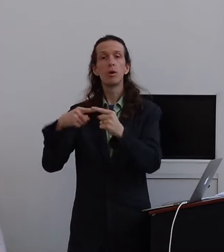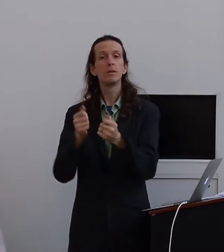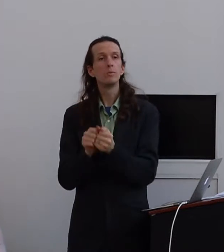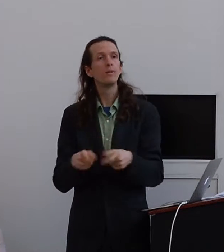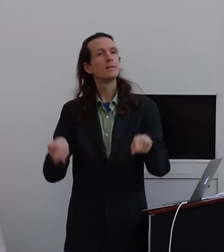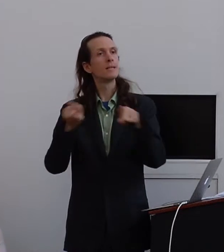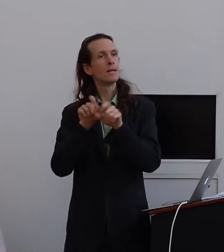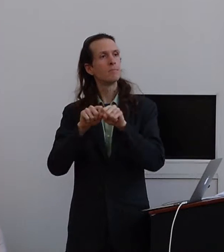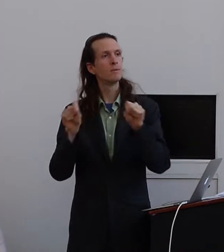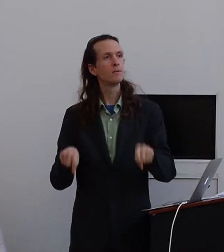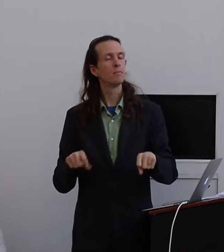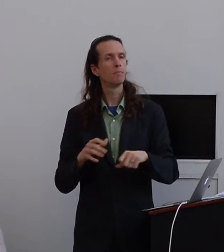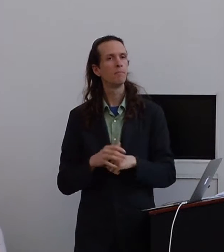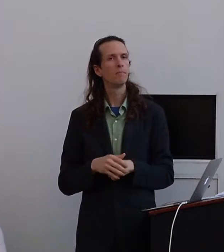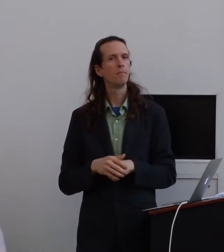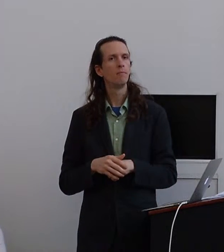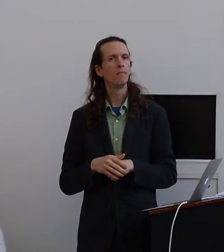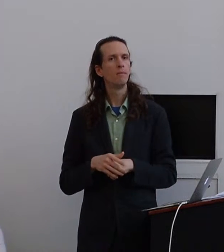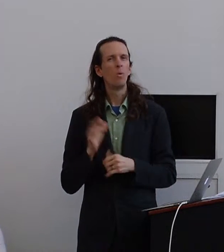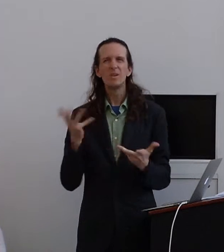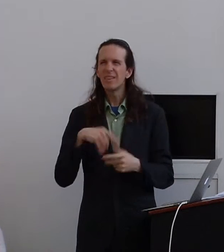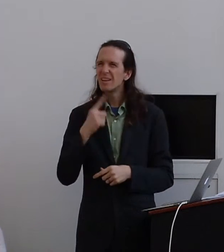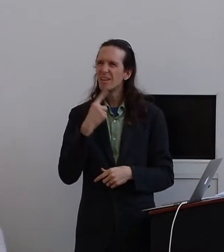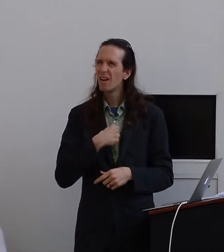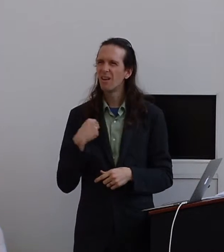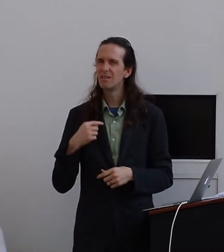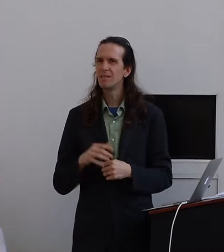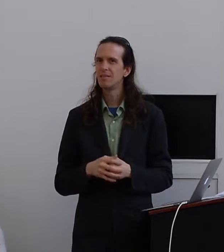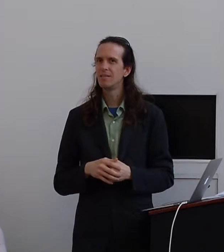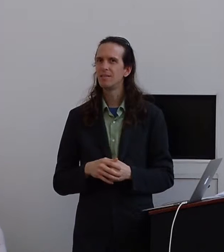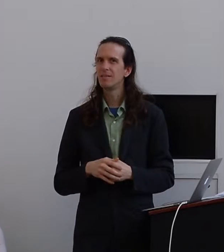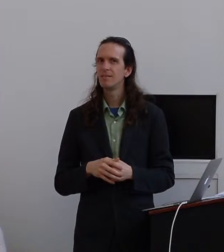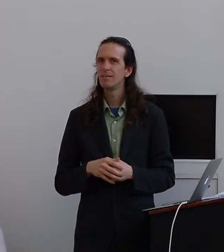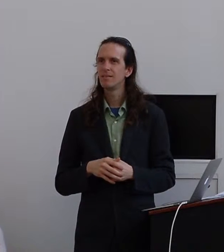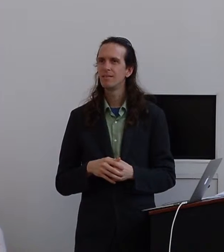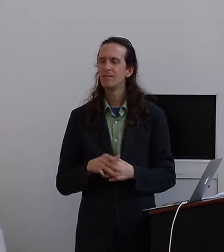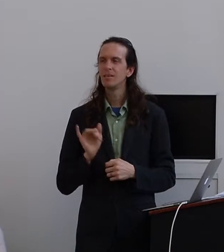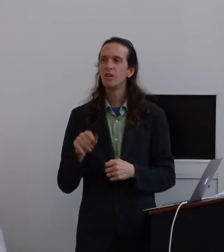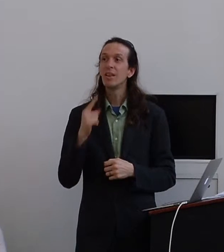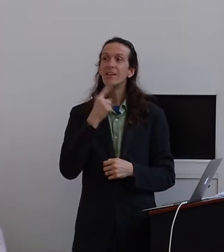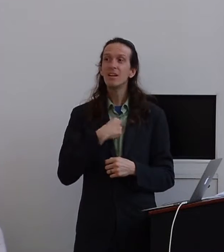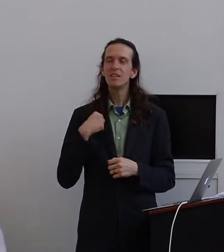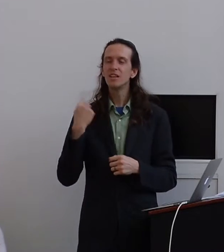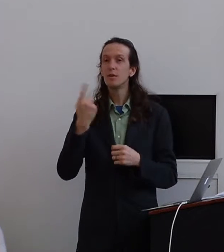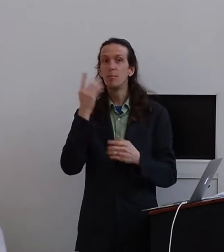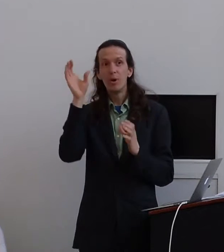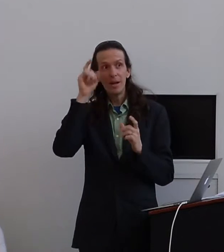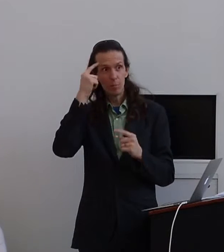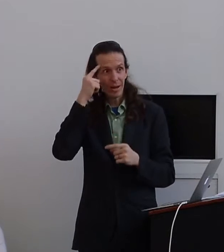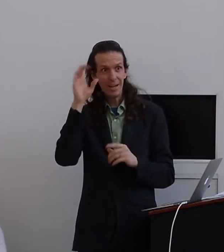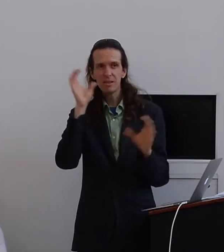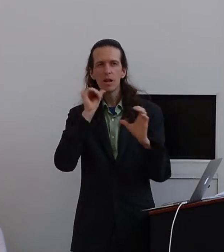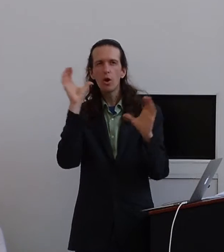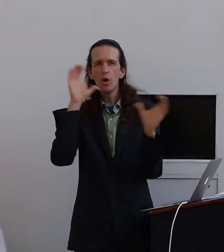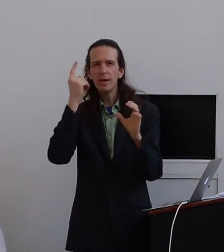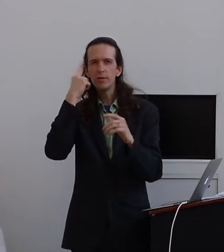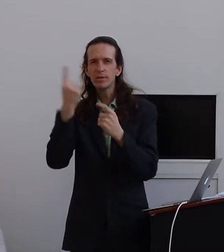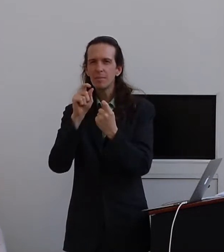regardless of whether they are signed or spoken. That tells us that the brain is not looking for a particular